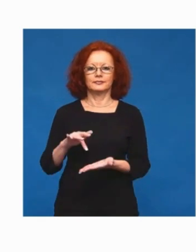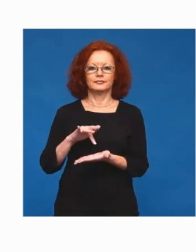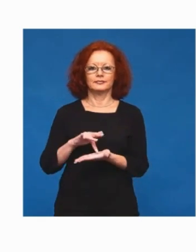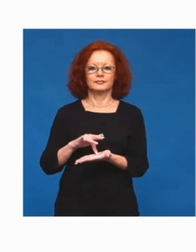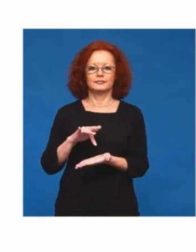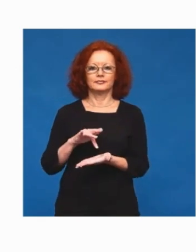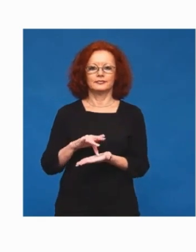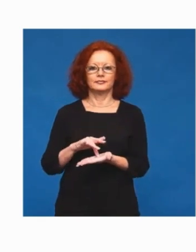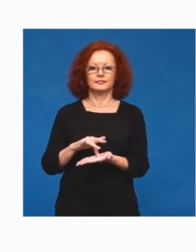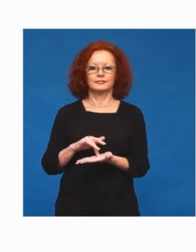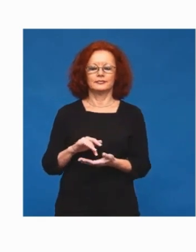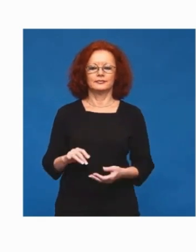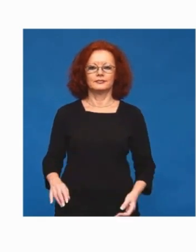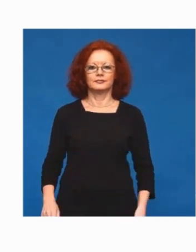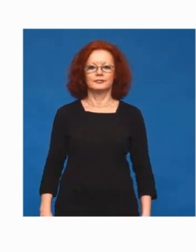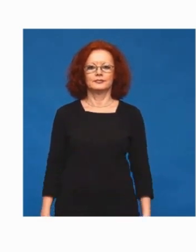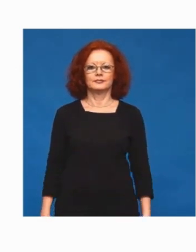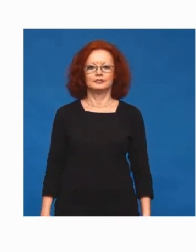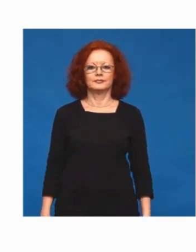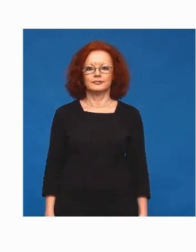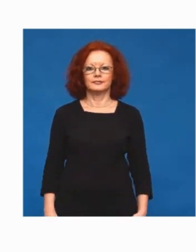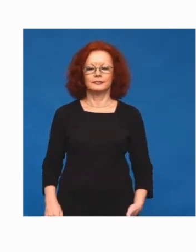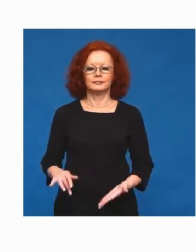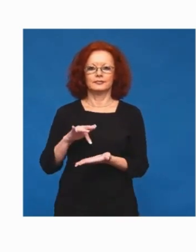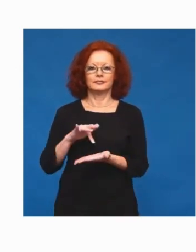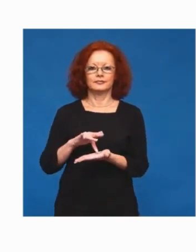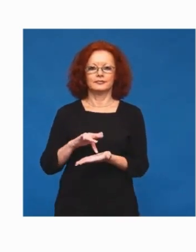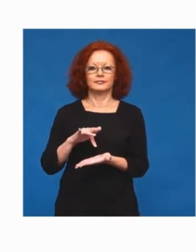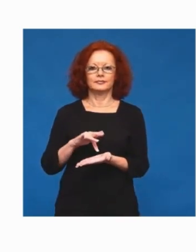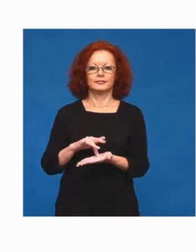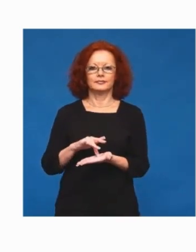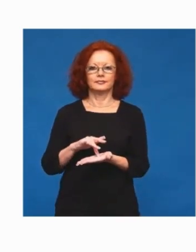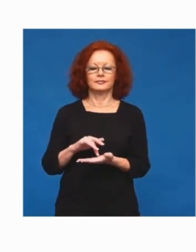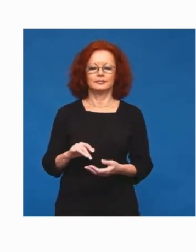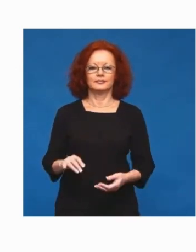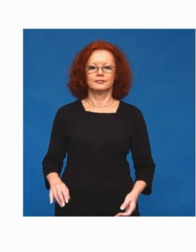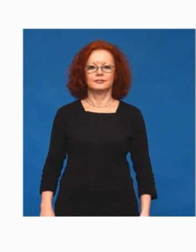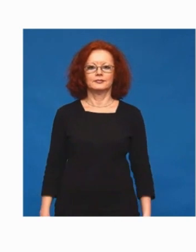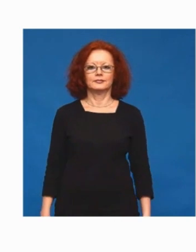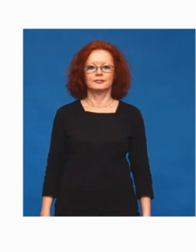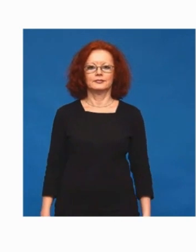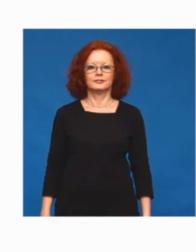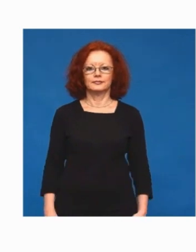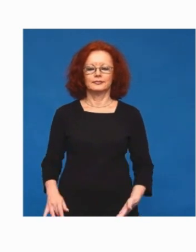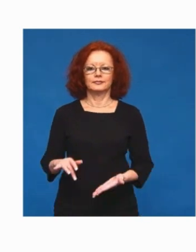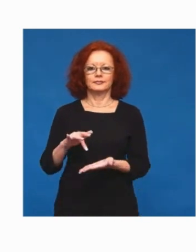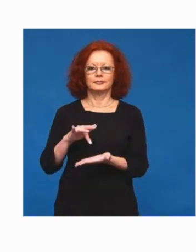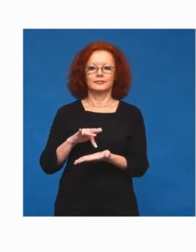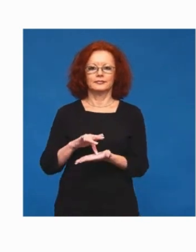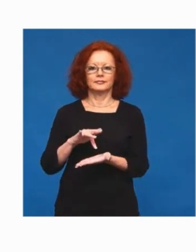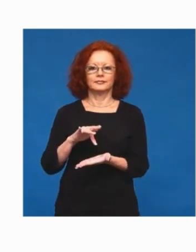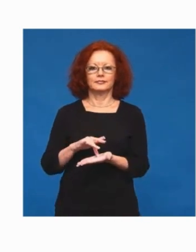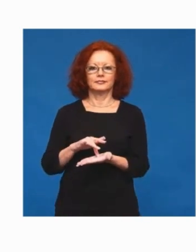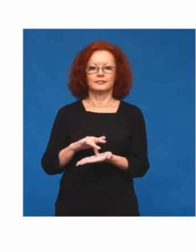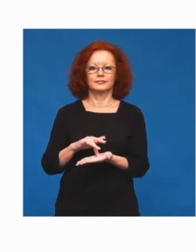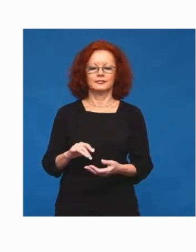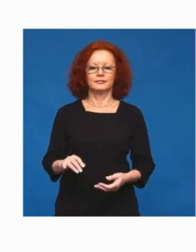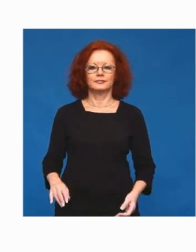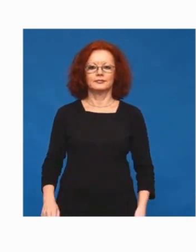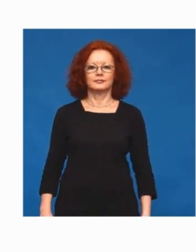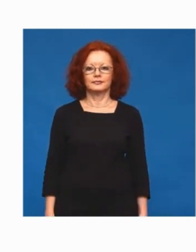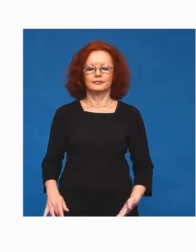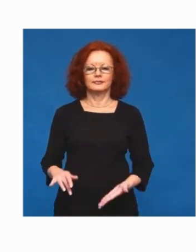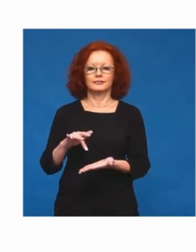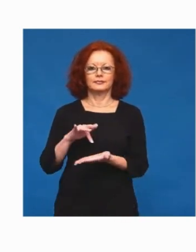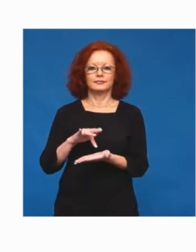Each keypoint consists of a 2D location and the confidence of a model in its location. Then, we process the extracted poses